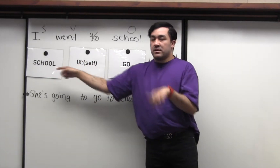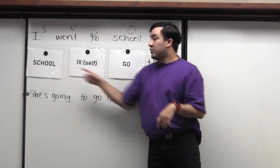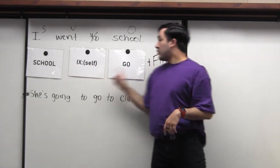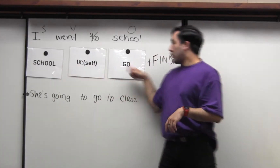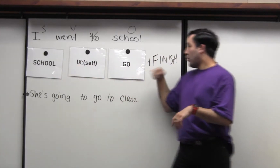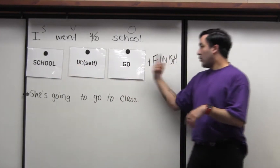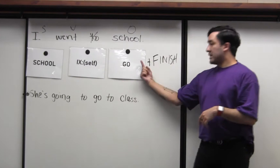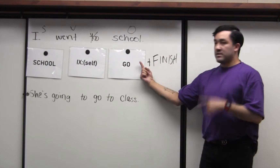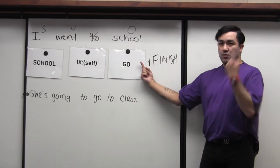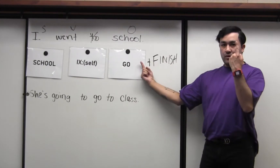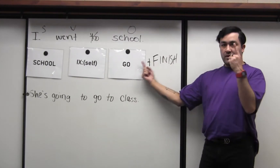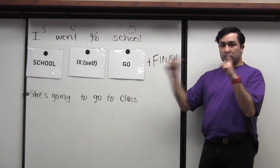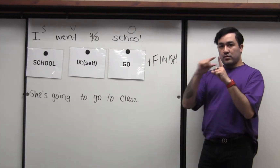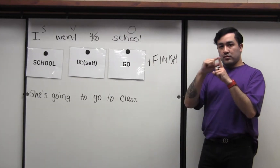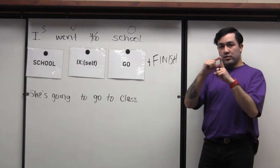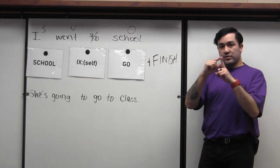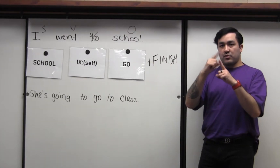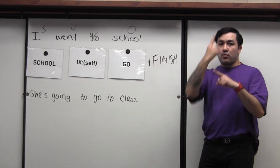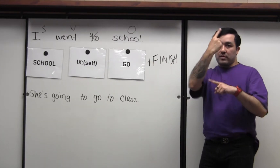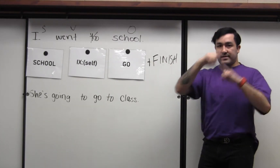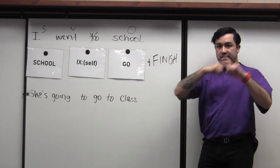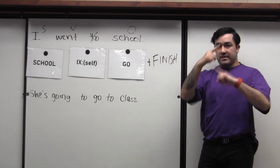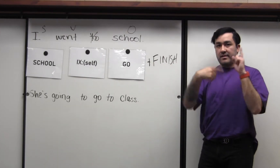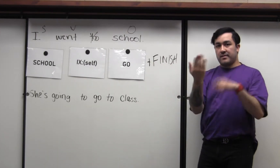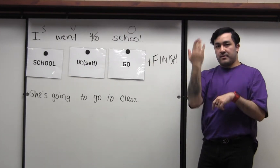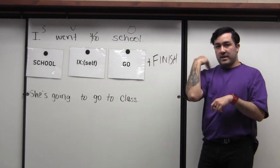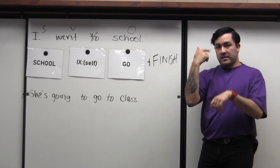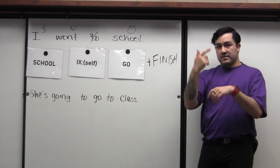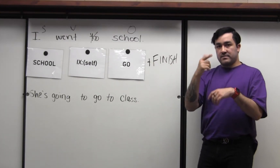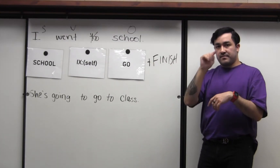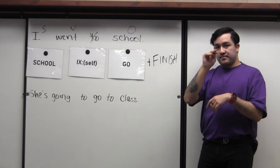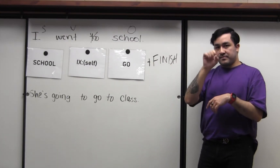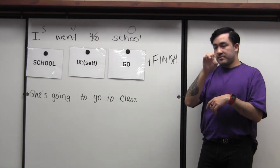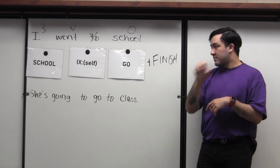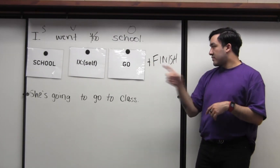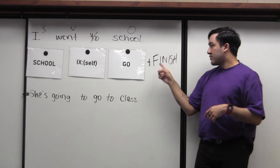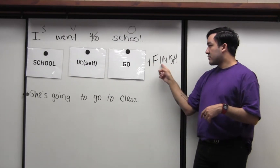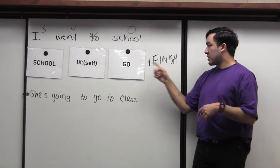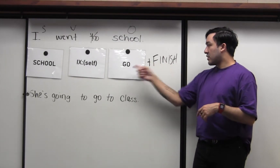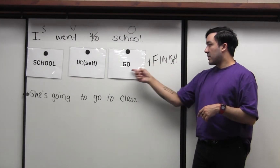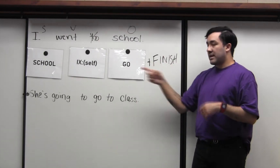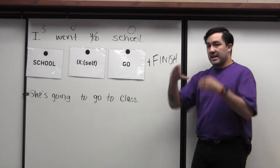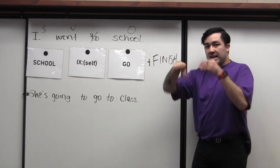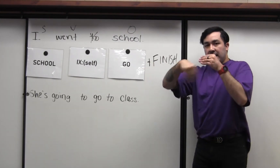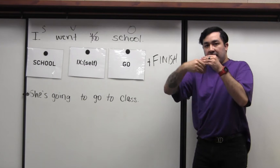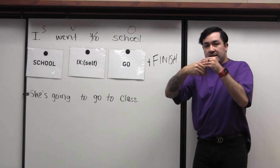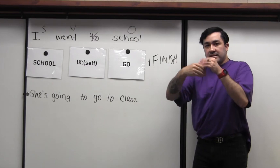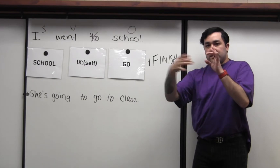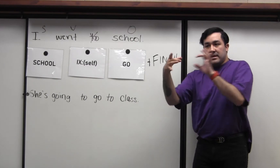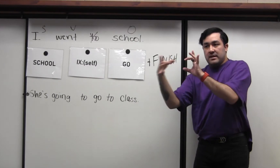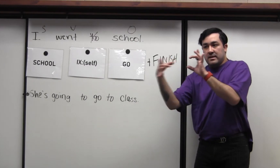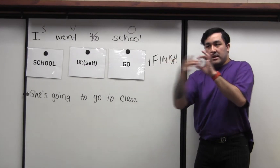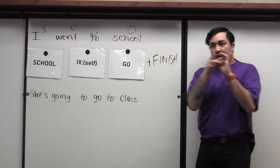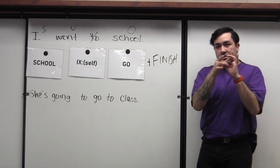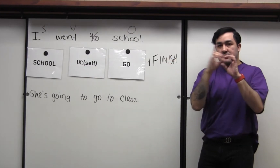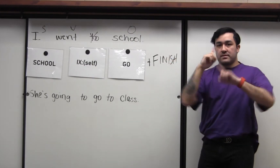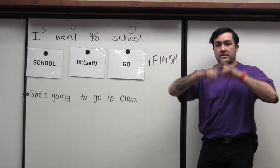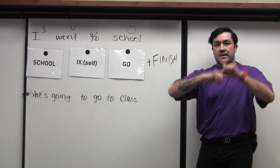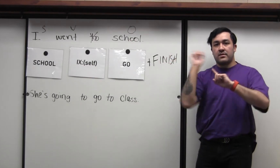is becoming went. Understand this is only applying to that sign. It's only applying to the sign go. It's not saying the whole sentence